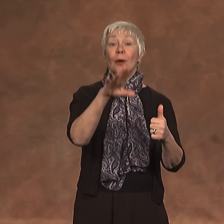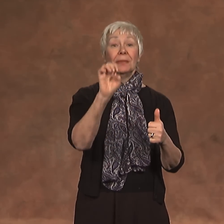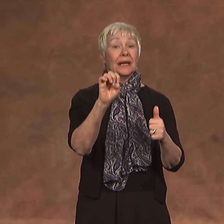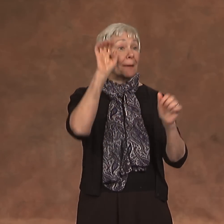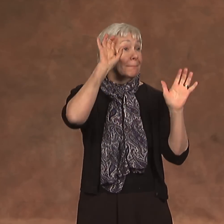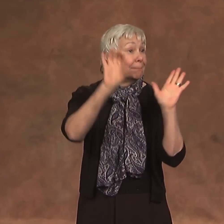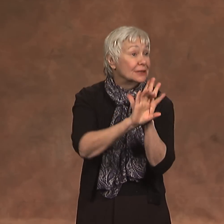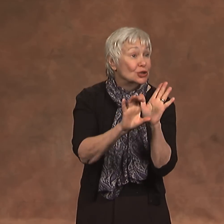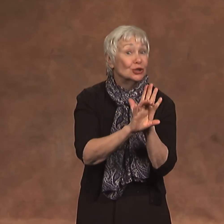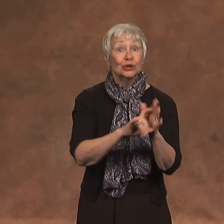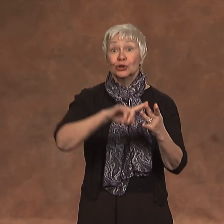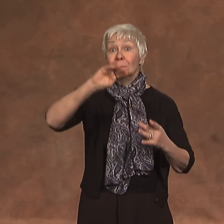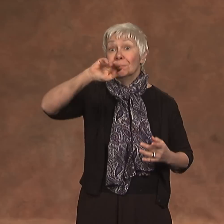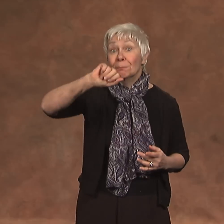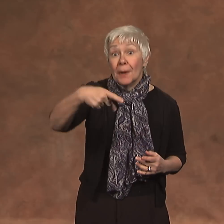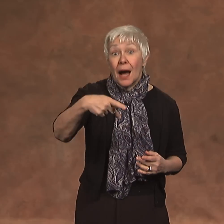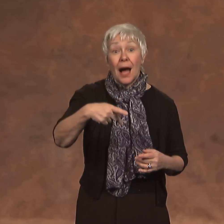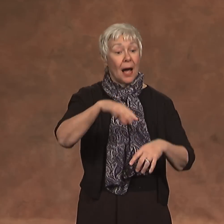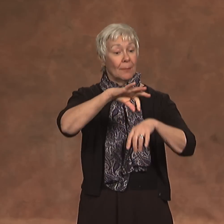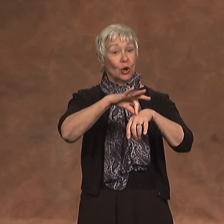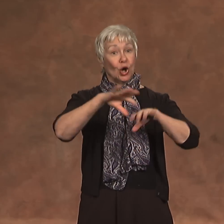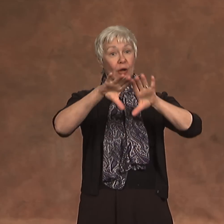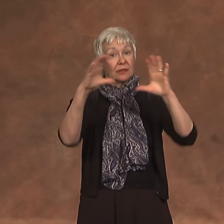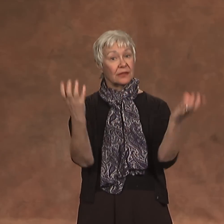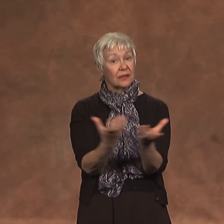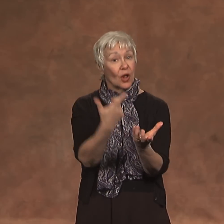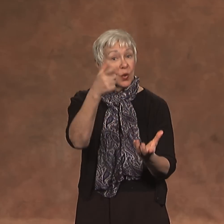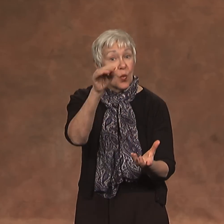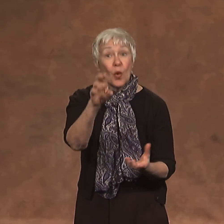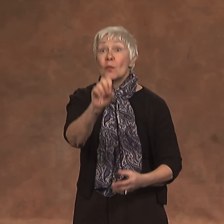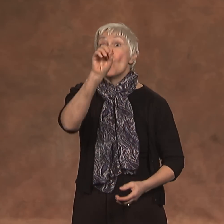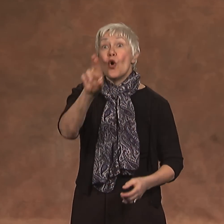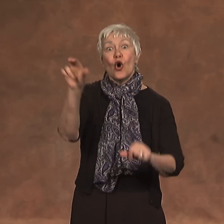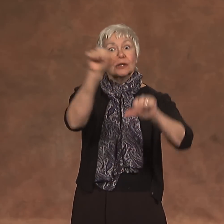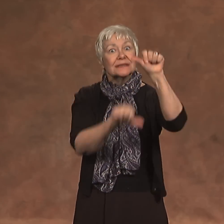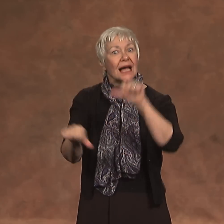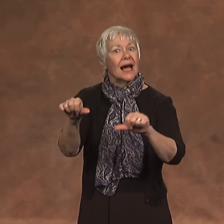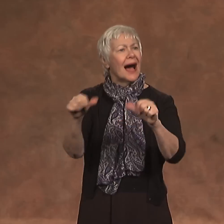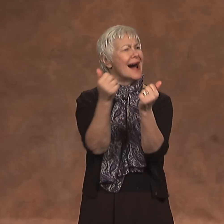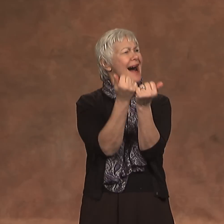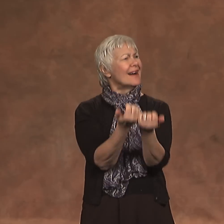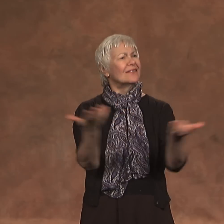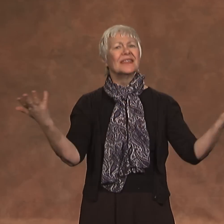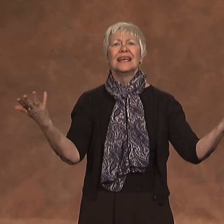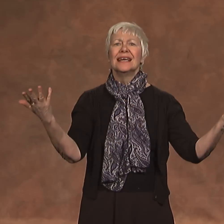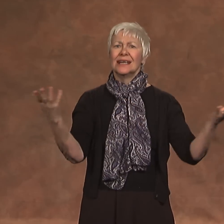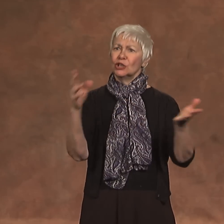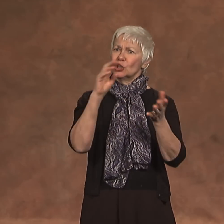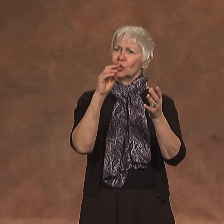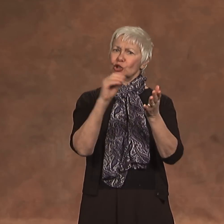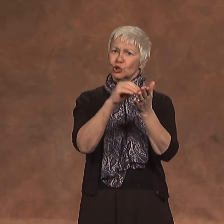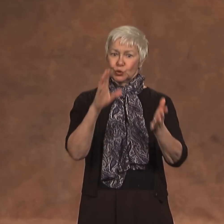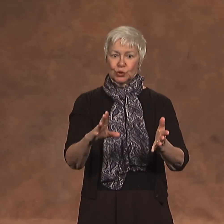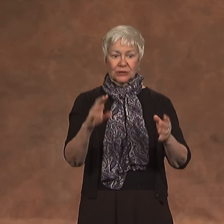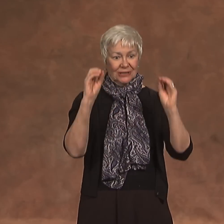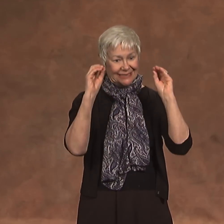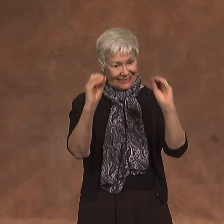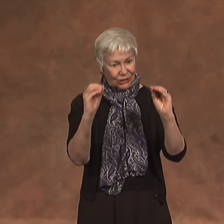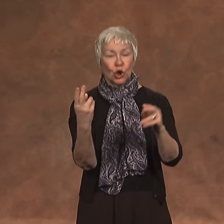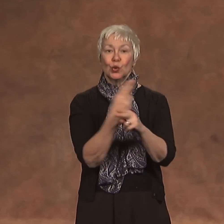presented in the form of pictures, maps, globes, or science. Anything that can be used to help students